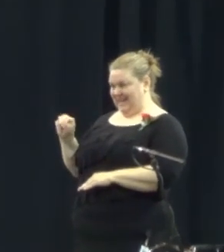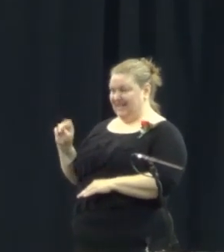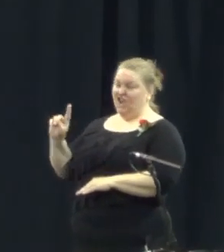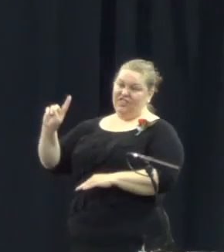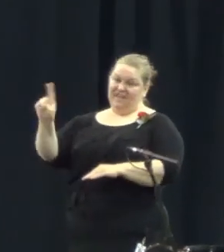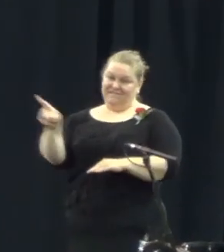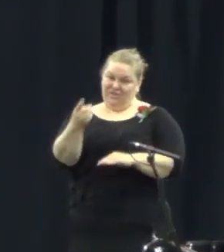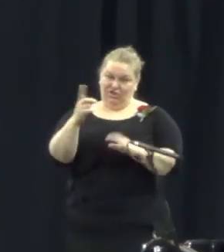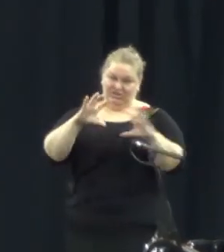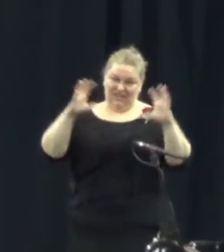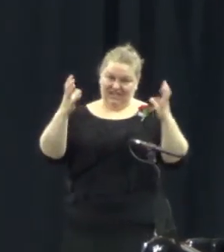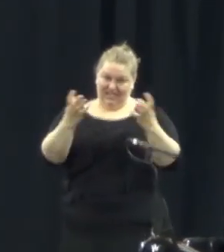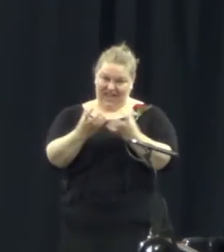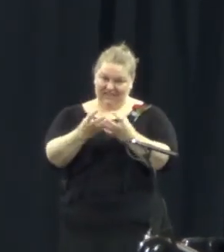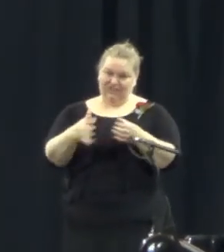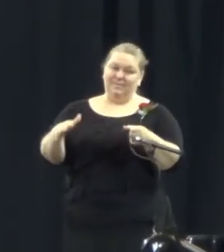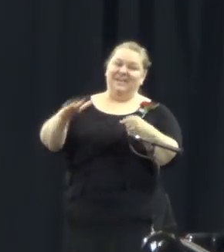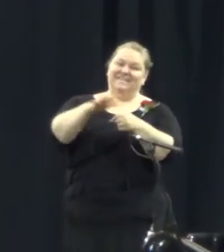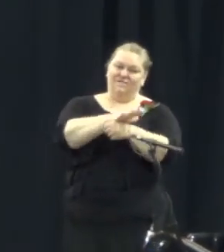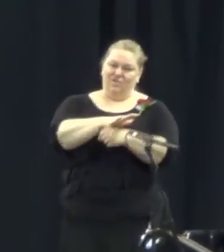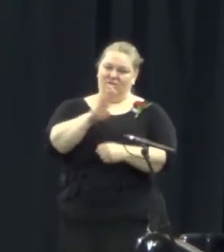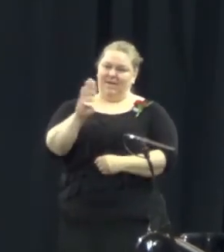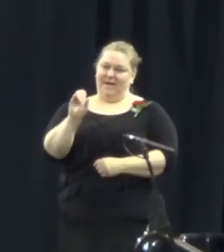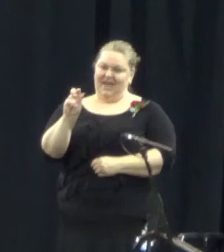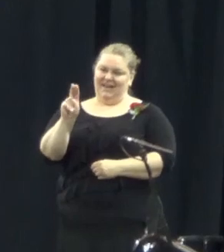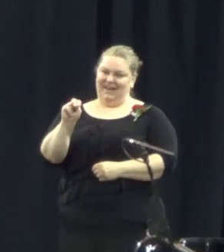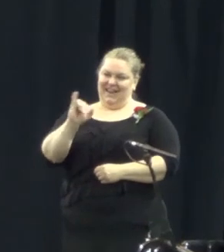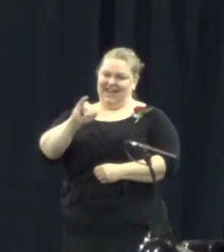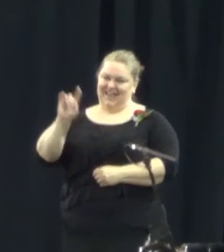first class to have been fully Baconized.